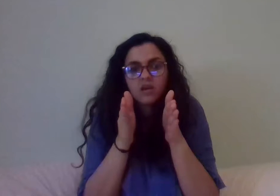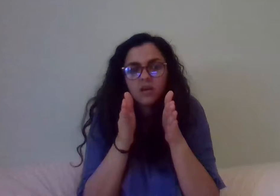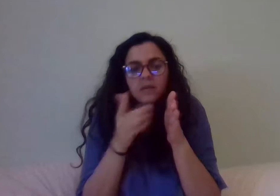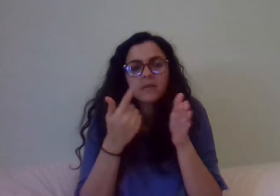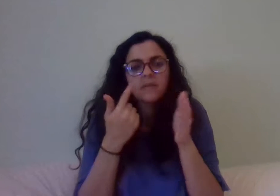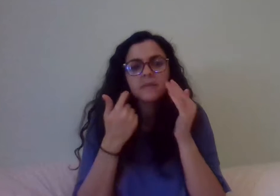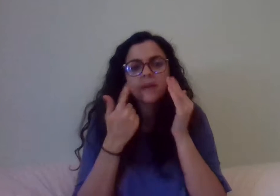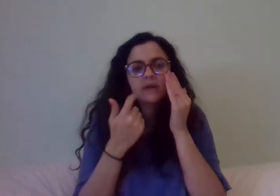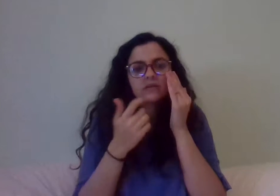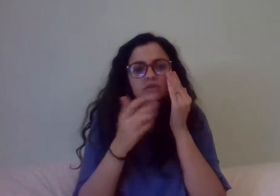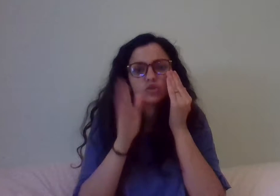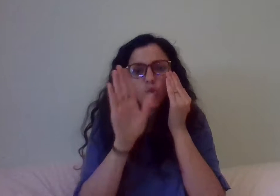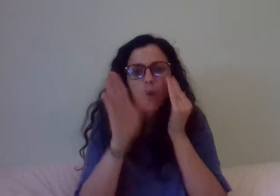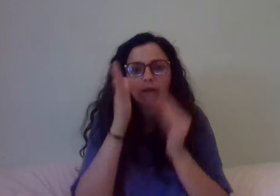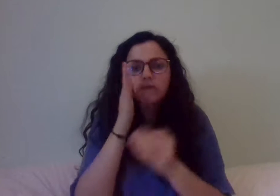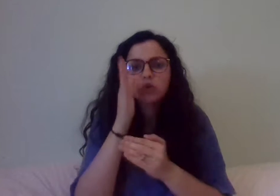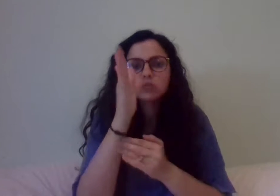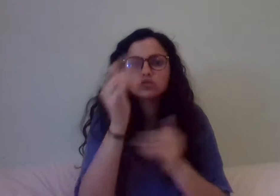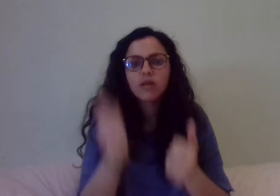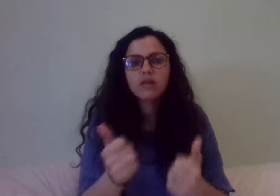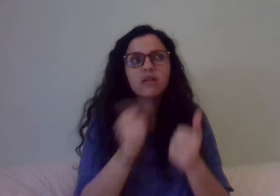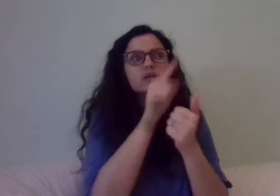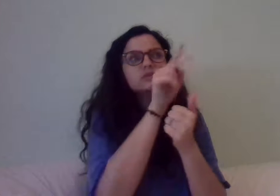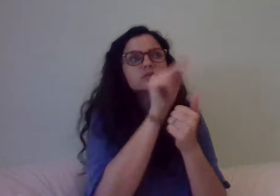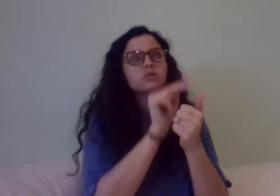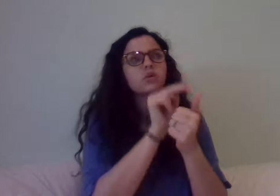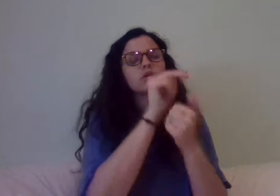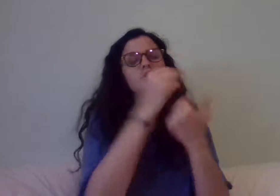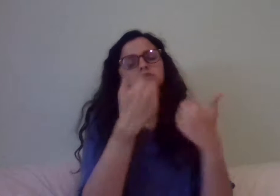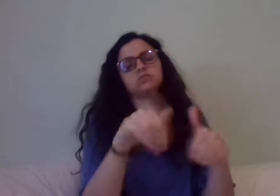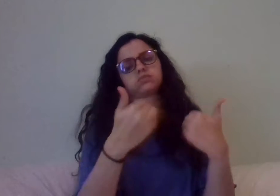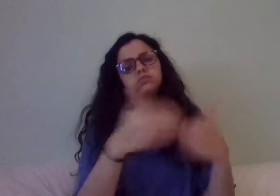to be so much greater than what you know in the southern part of the United States.